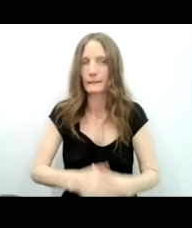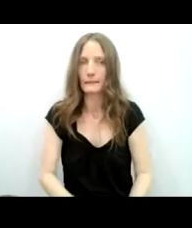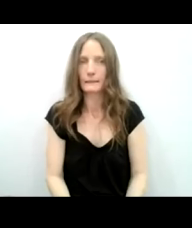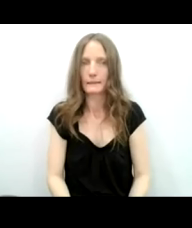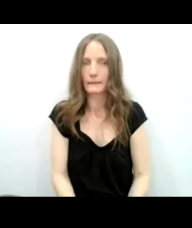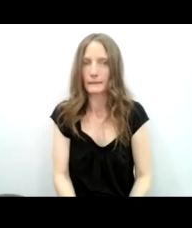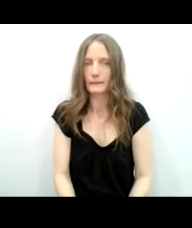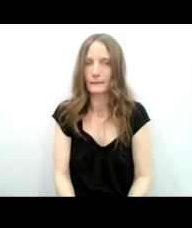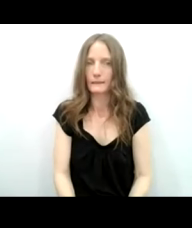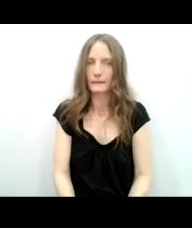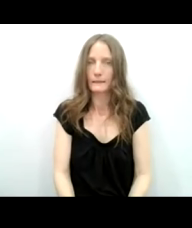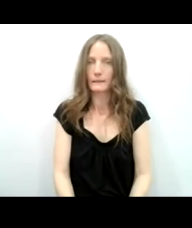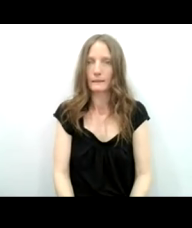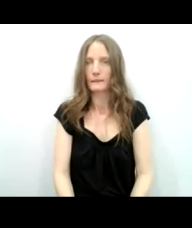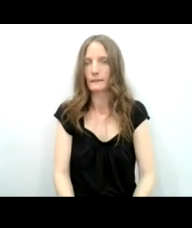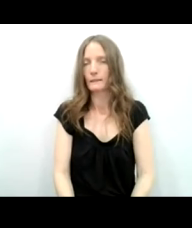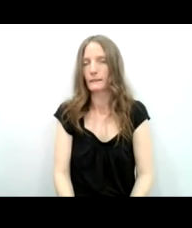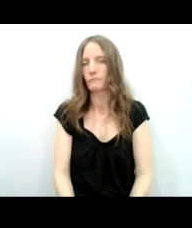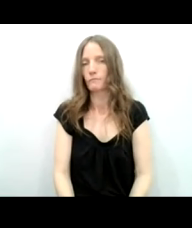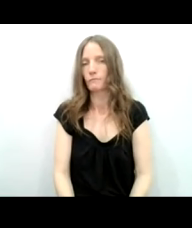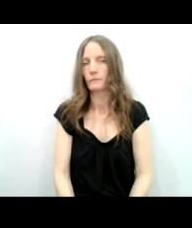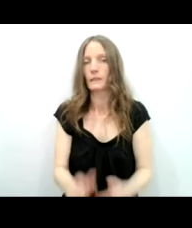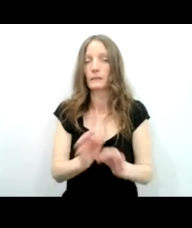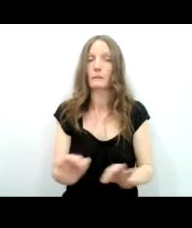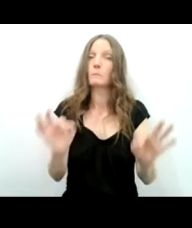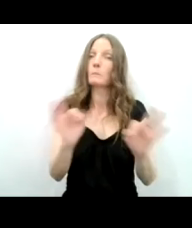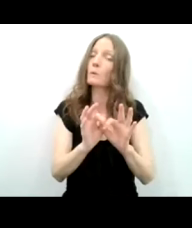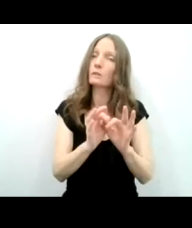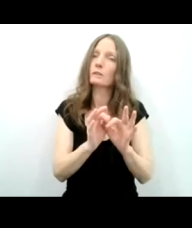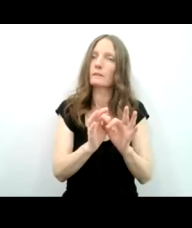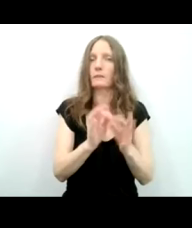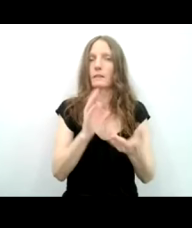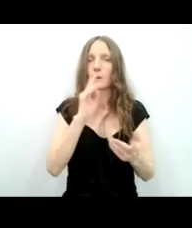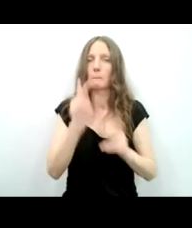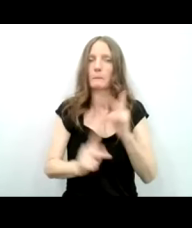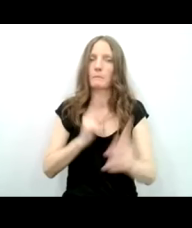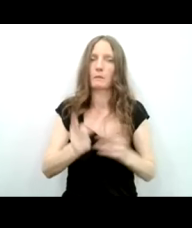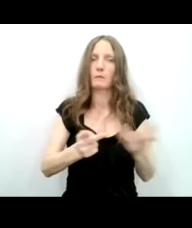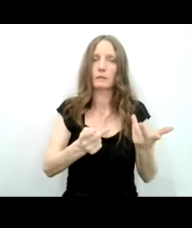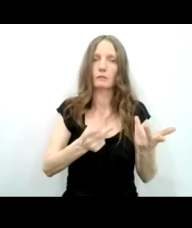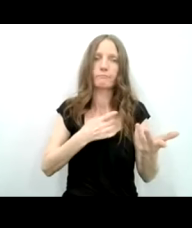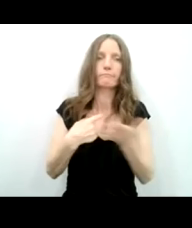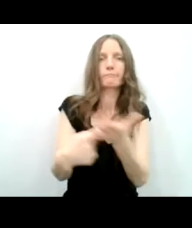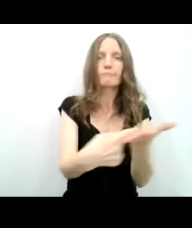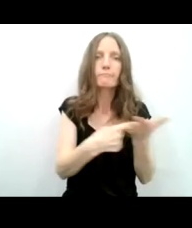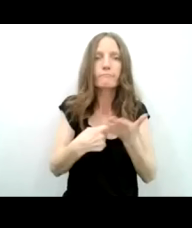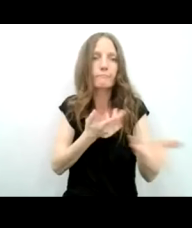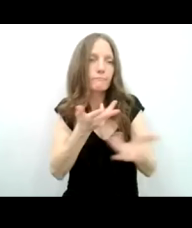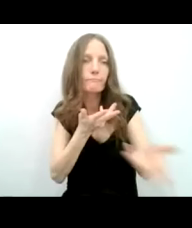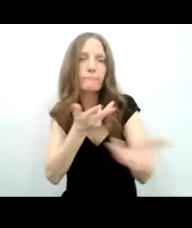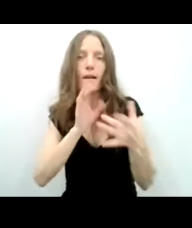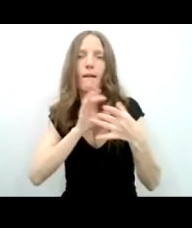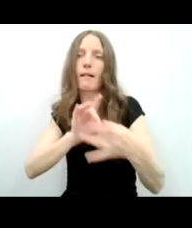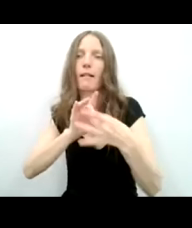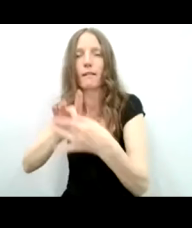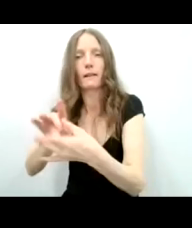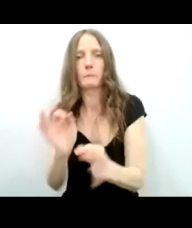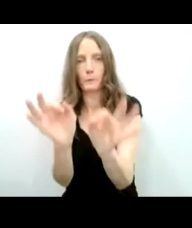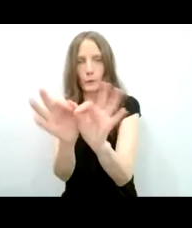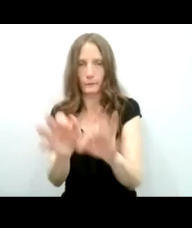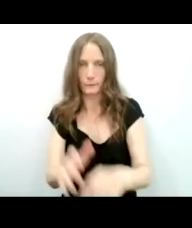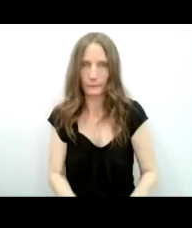sort of allowing people to have the chance to get to know one another and have those sort of random spontaneous moments of connections. So we're